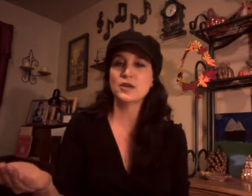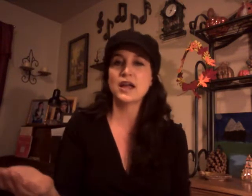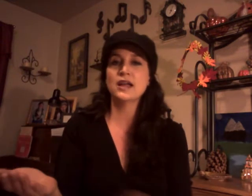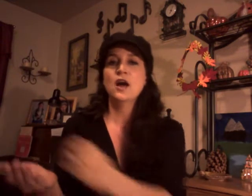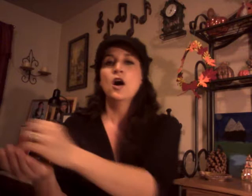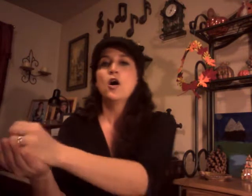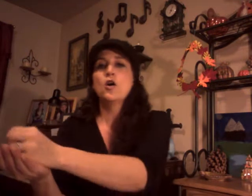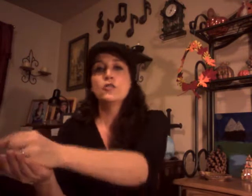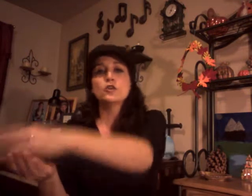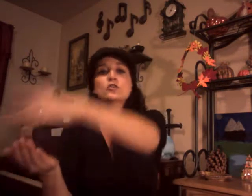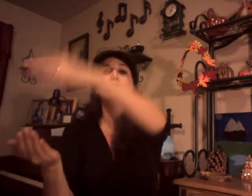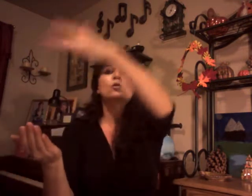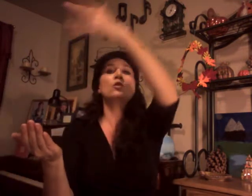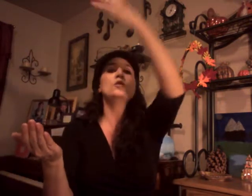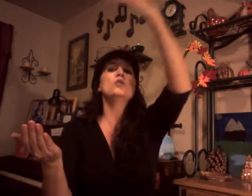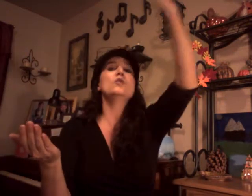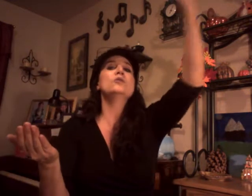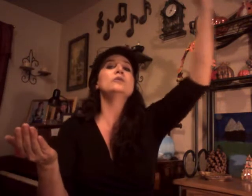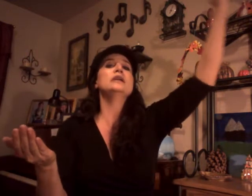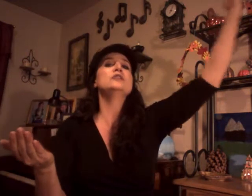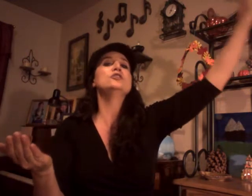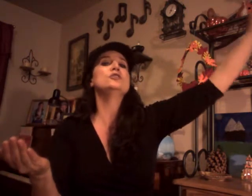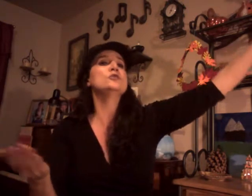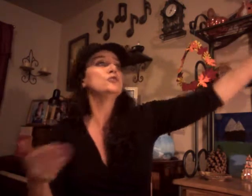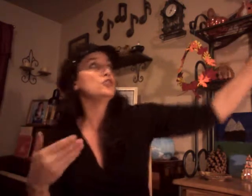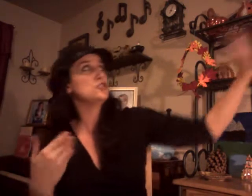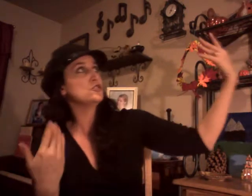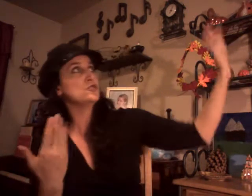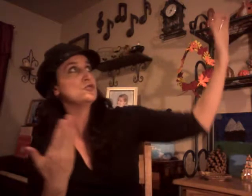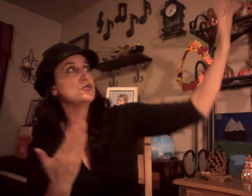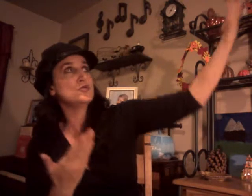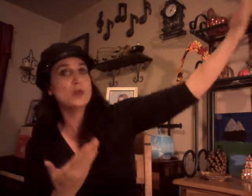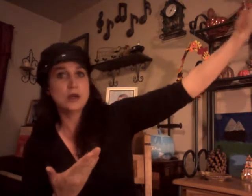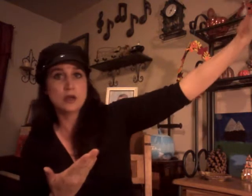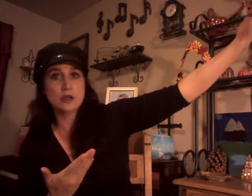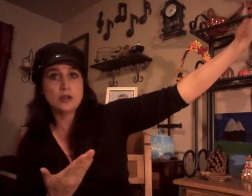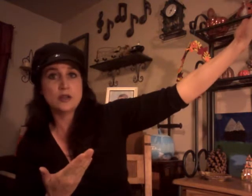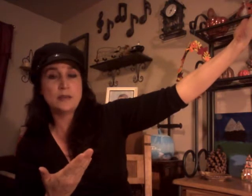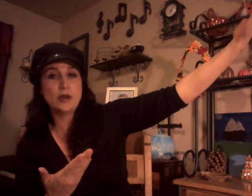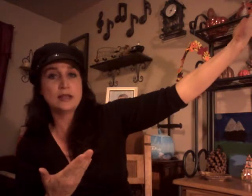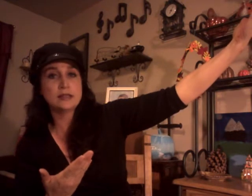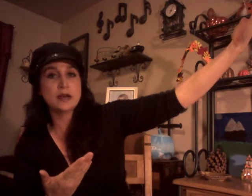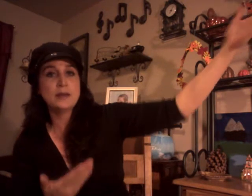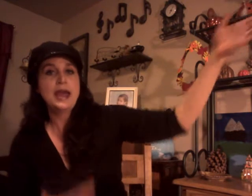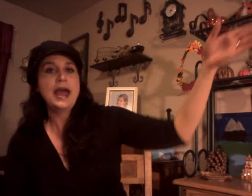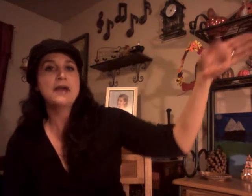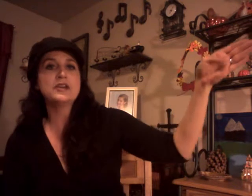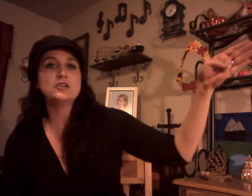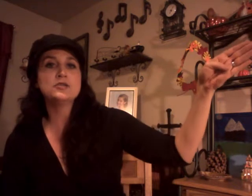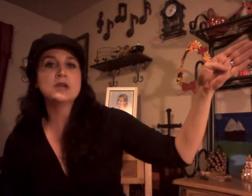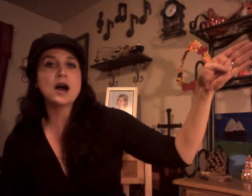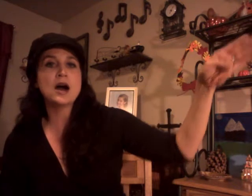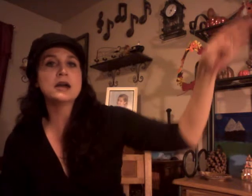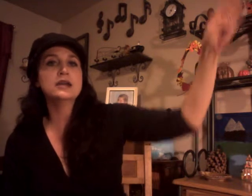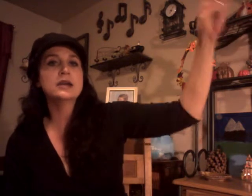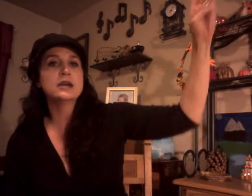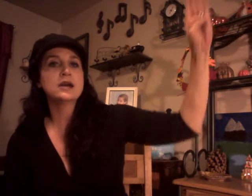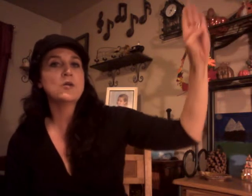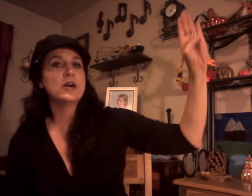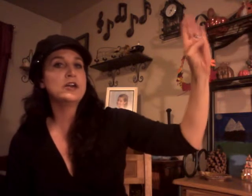okay? All the glory to you, and you keep your hands up, and then you do God while your hand